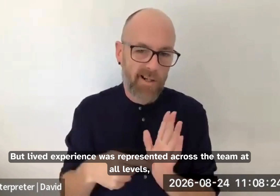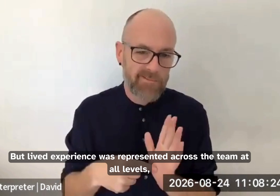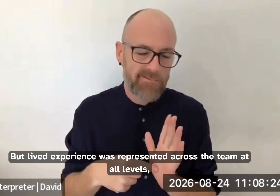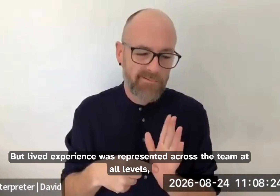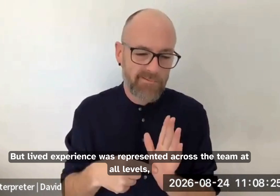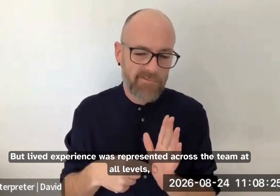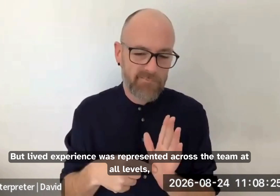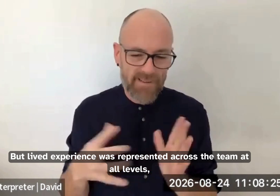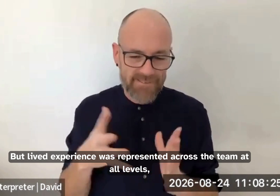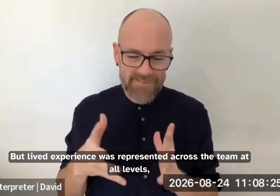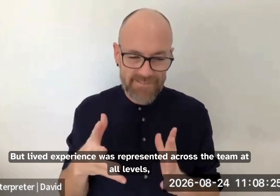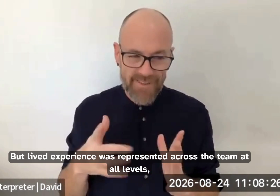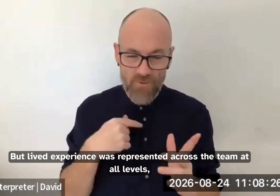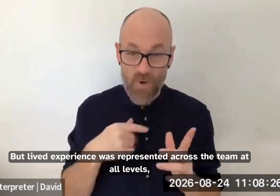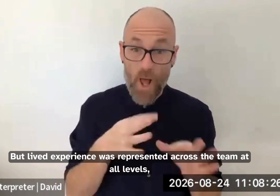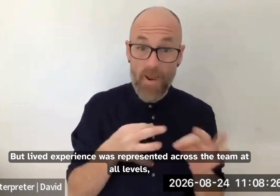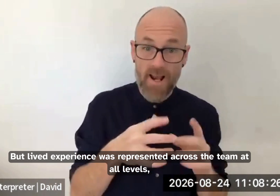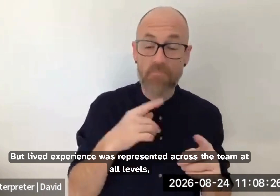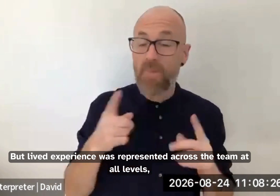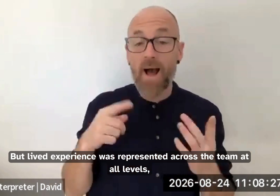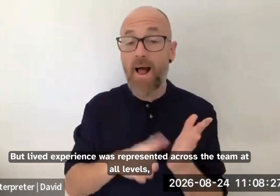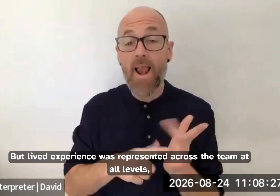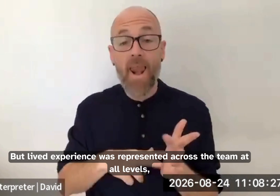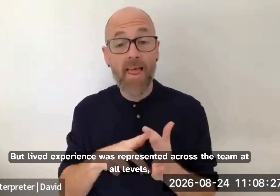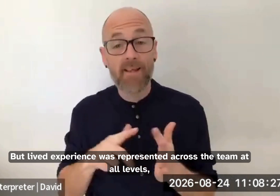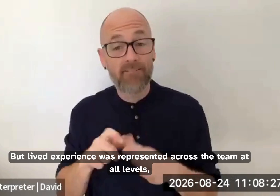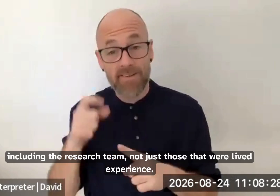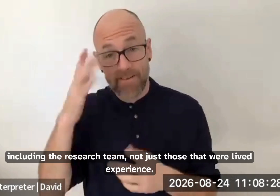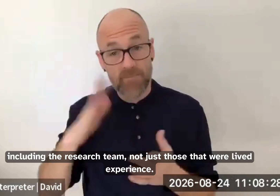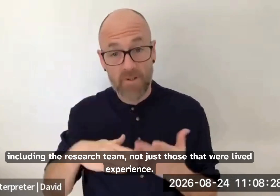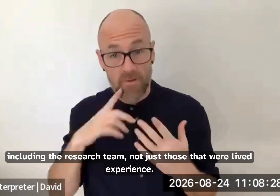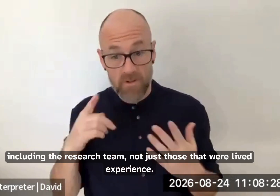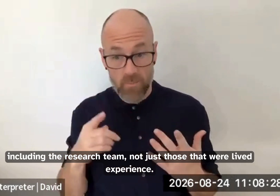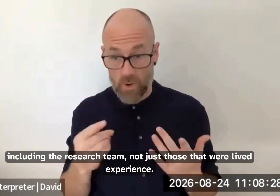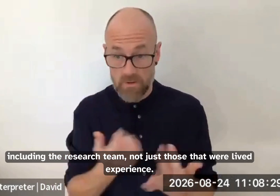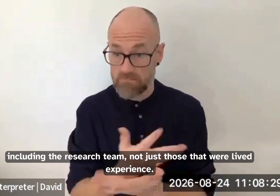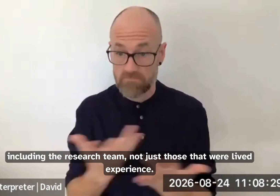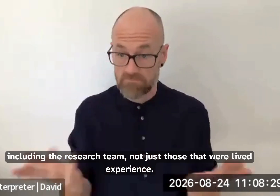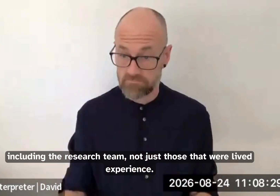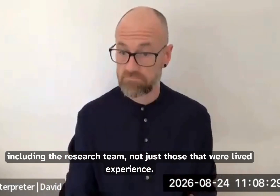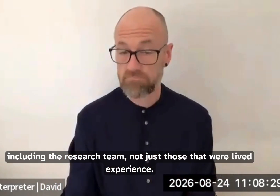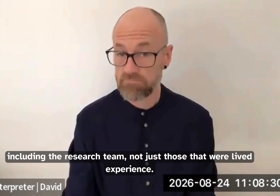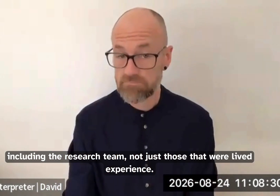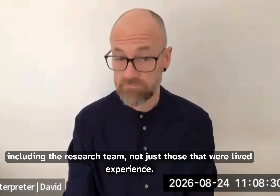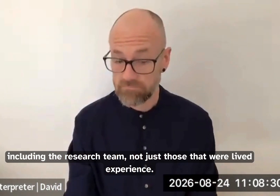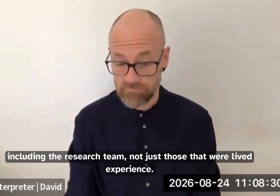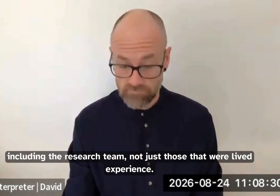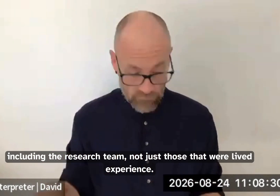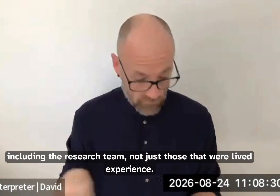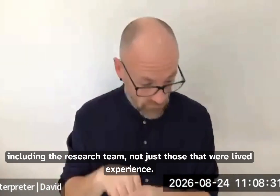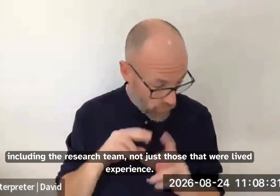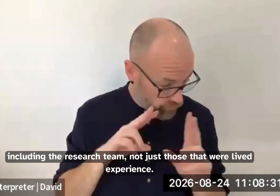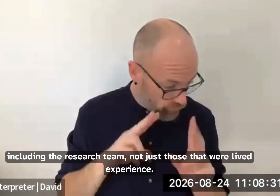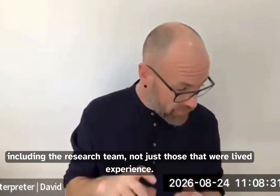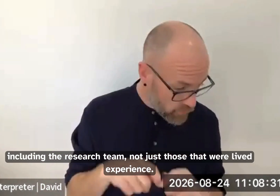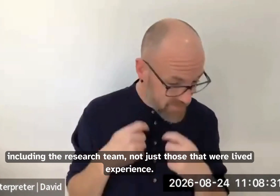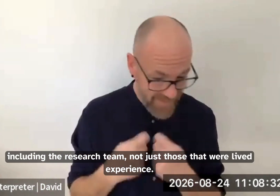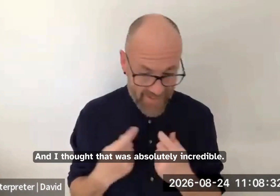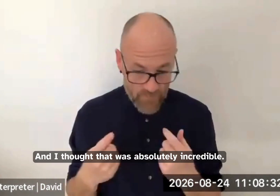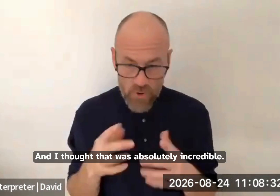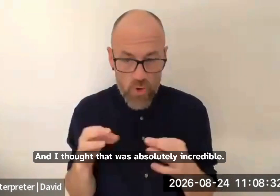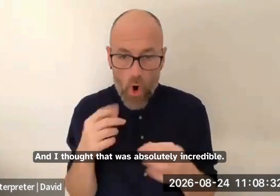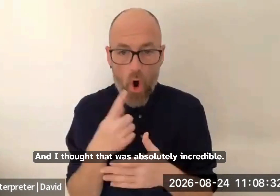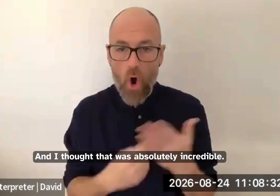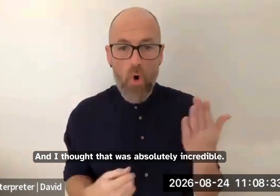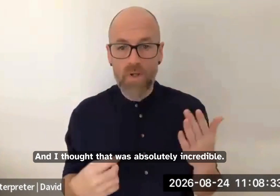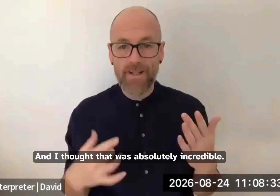But lived experience was represented across the team at all levels, including the research team, not just those that were lived